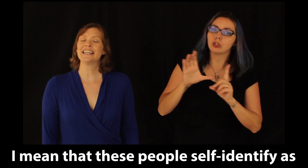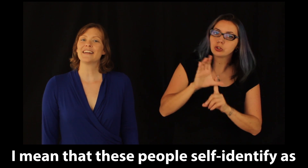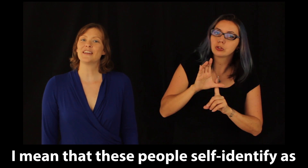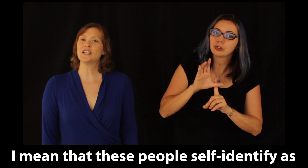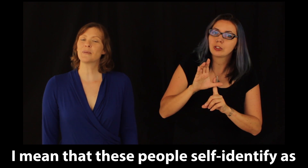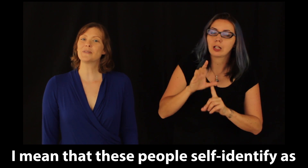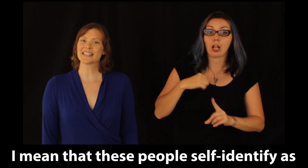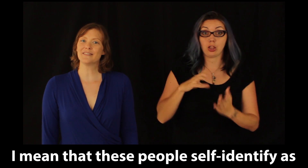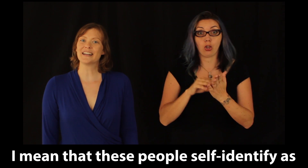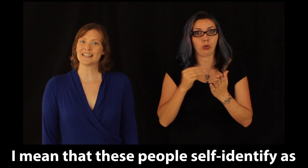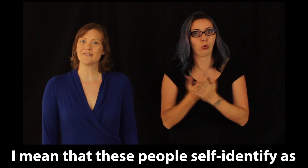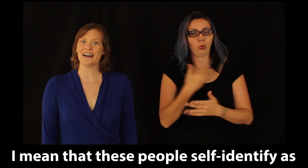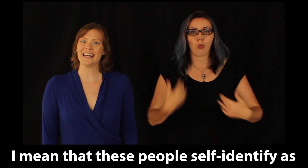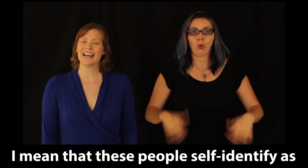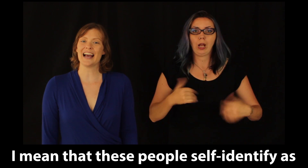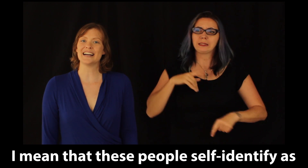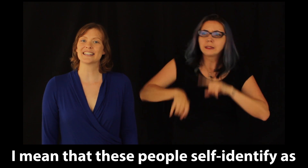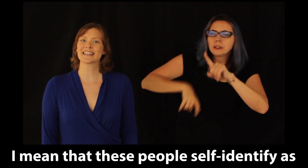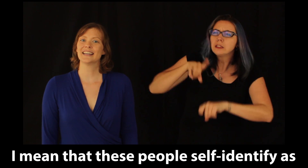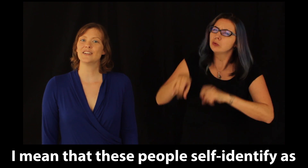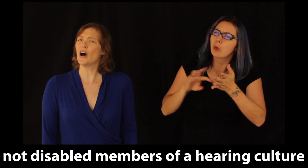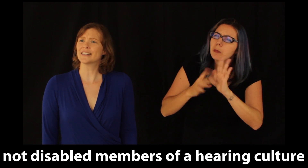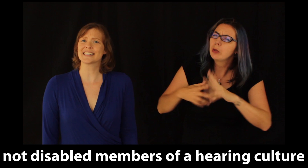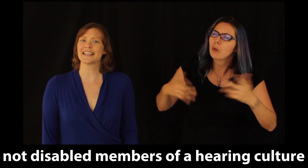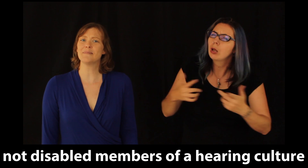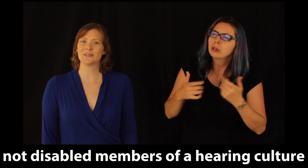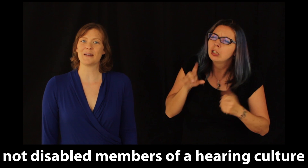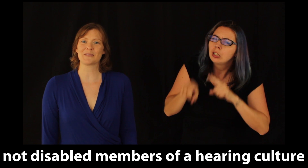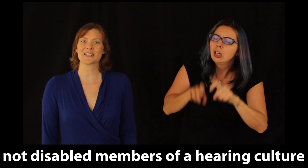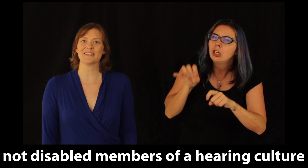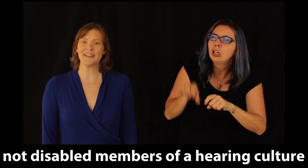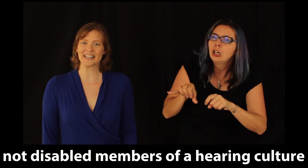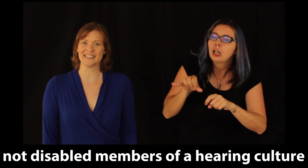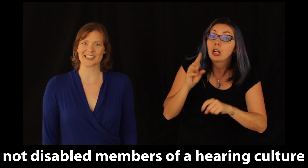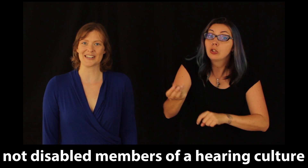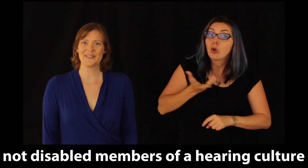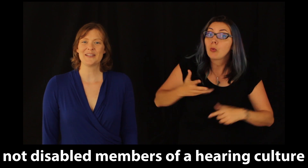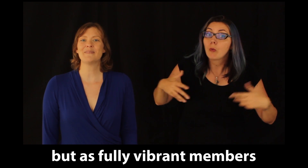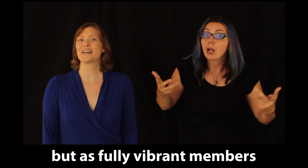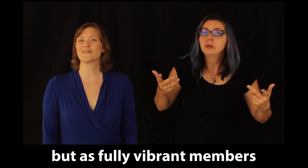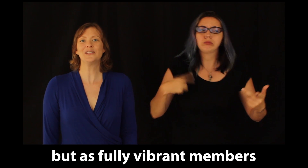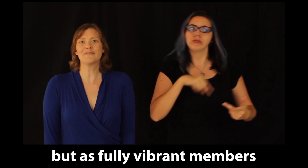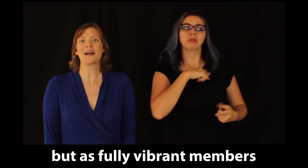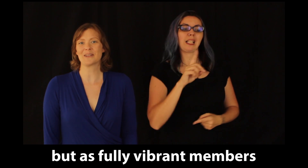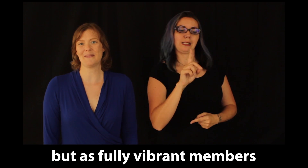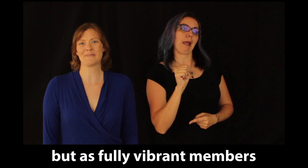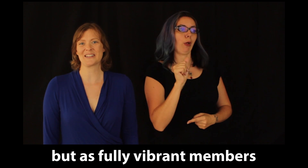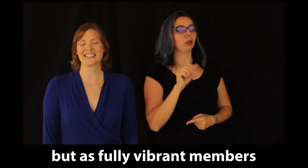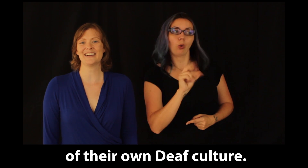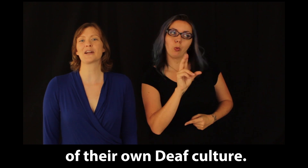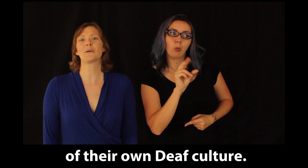I mean that these people self-identify as not disabled members of a hearing culture, but as fully